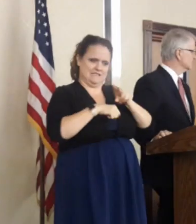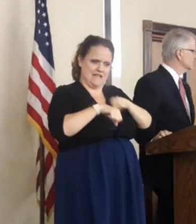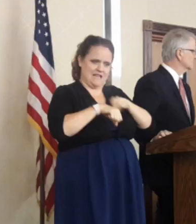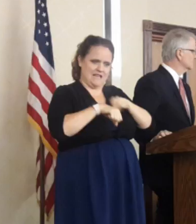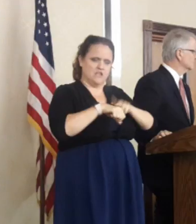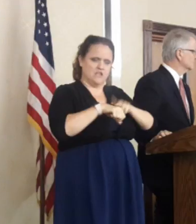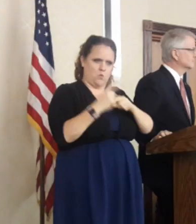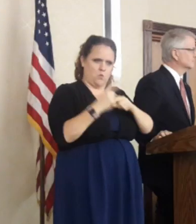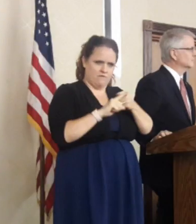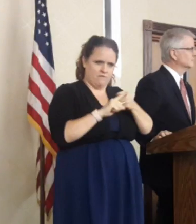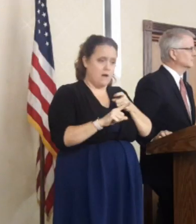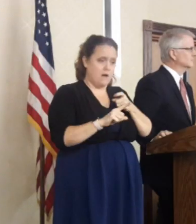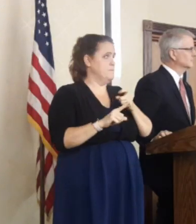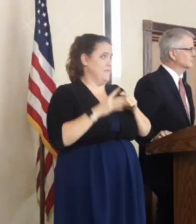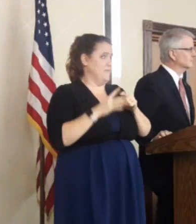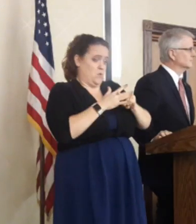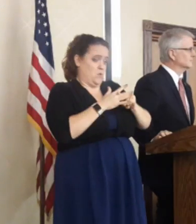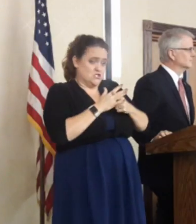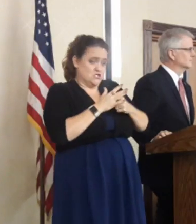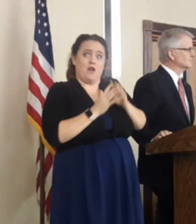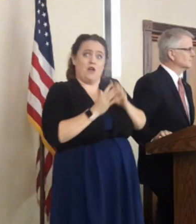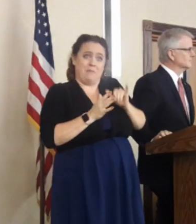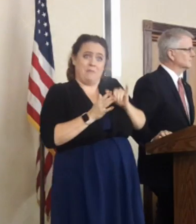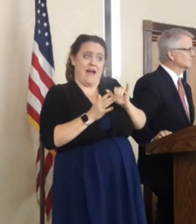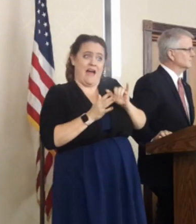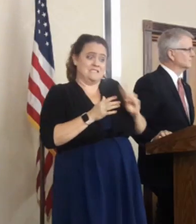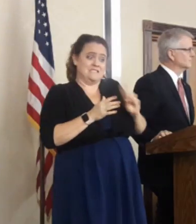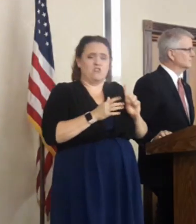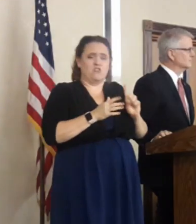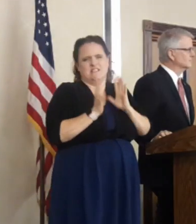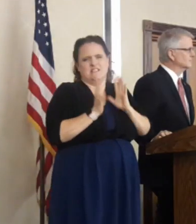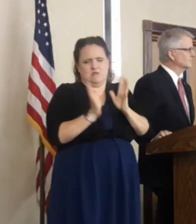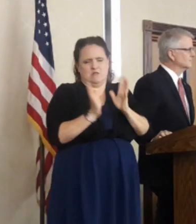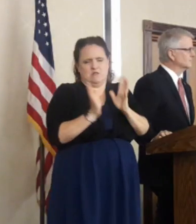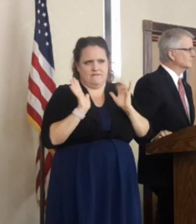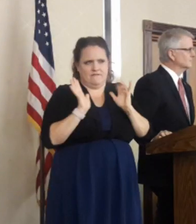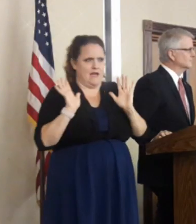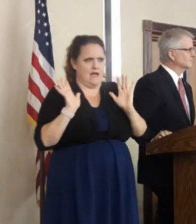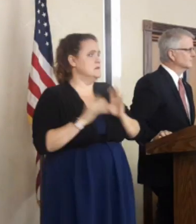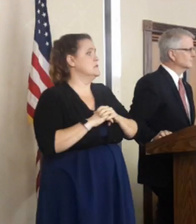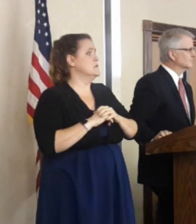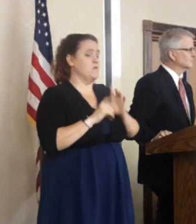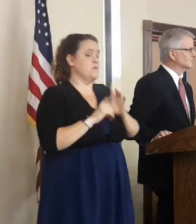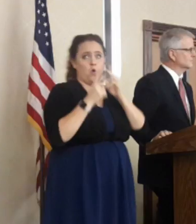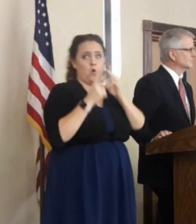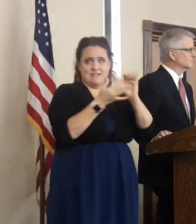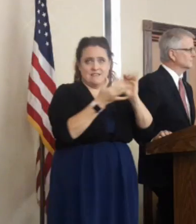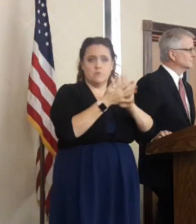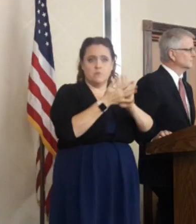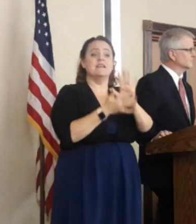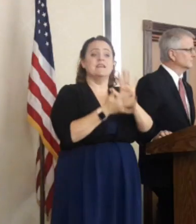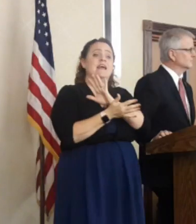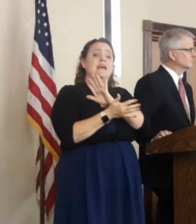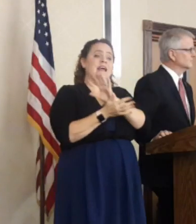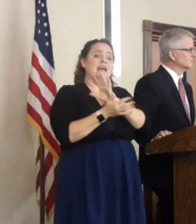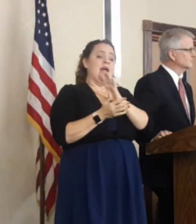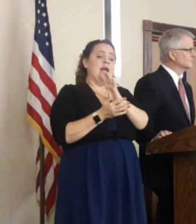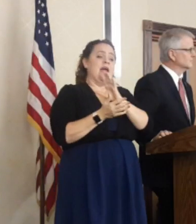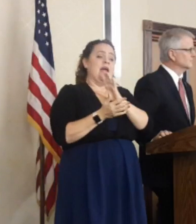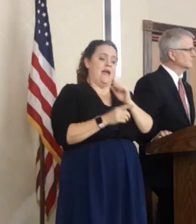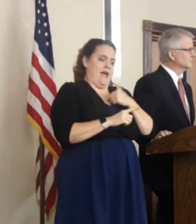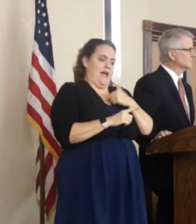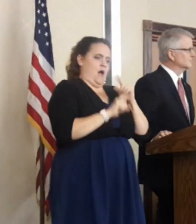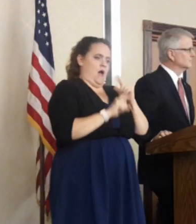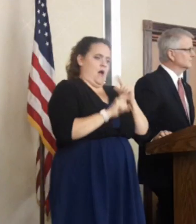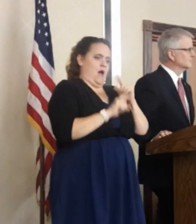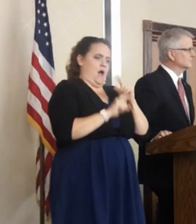actually started by the Democrats. And I'll just kind of leave it at that. Go see that. I went to the RNC